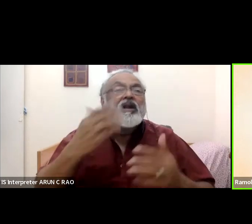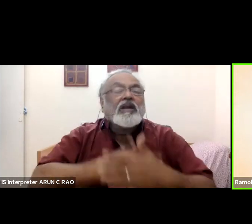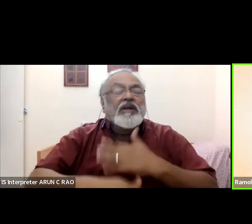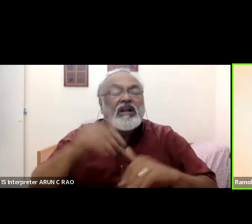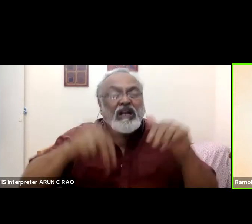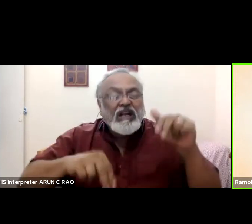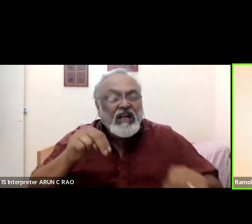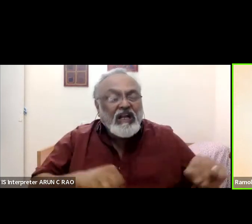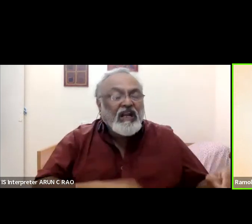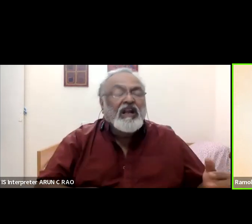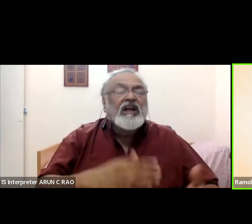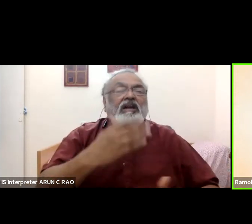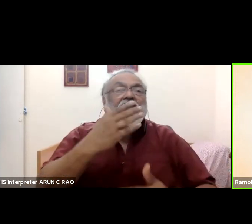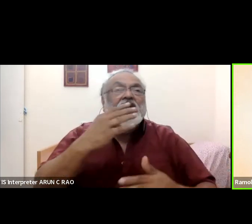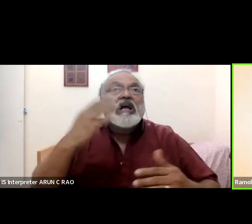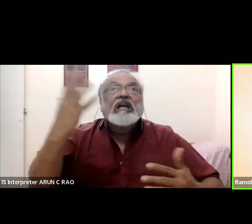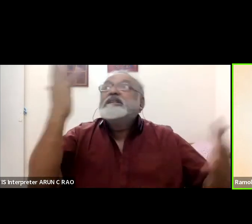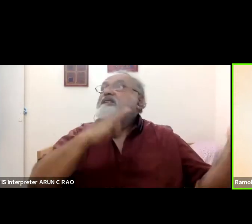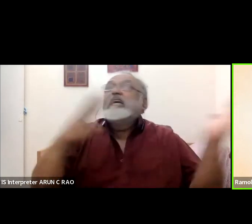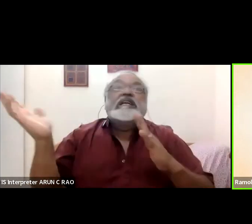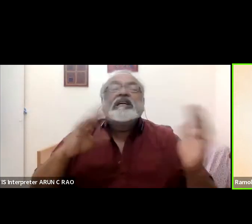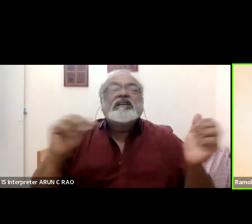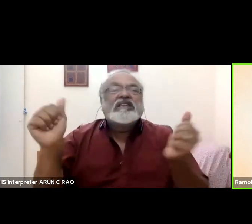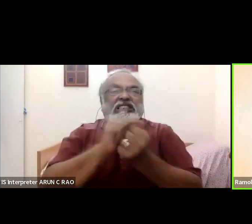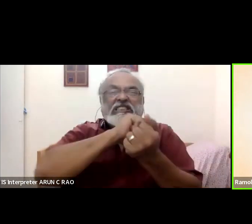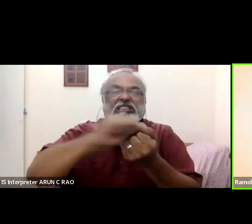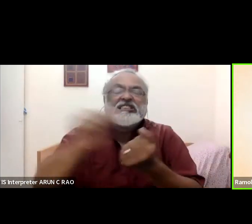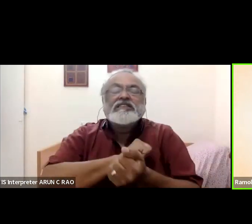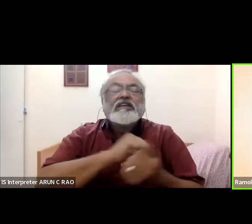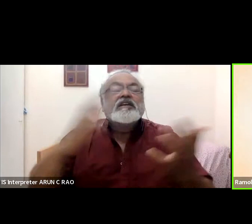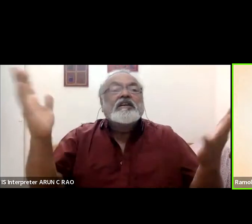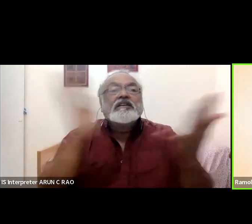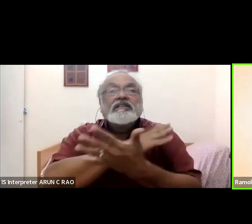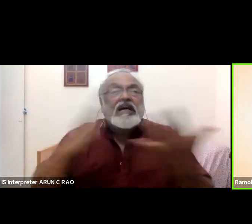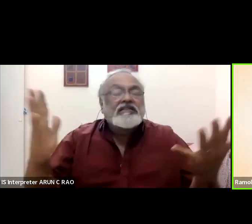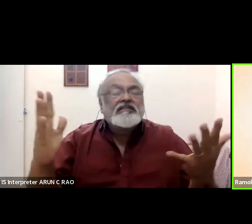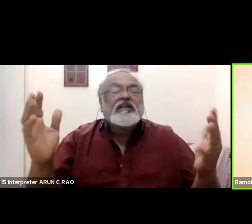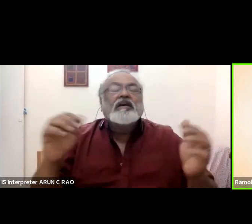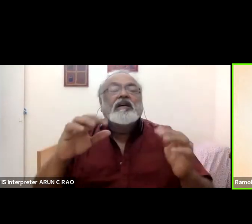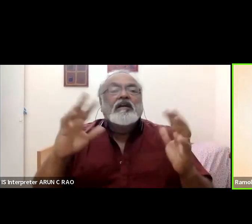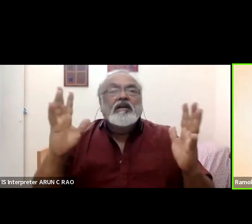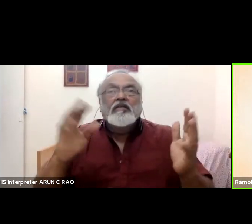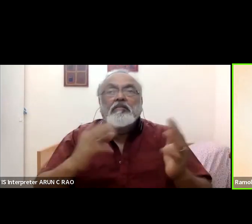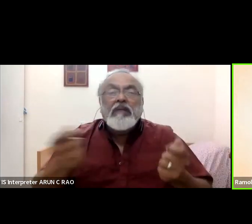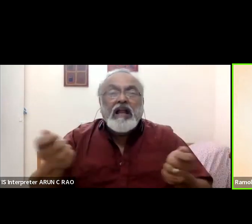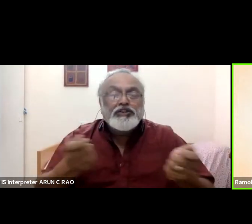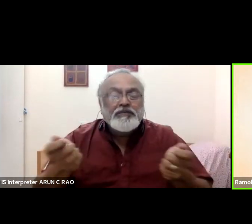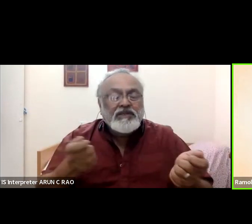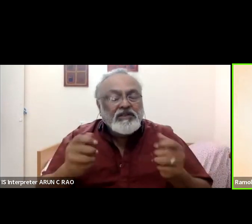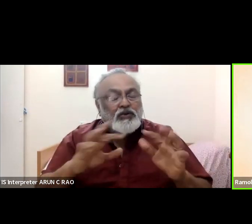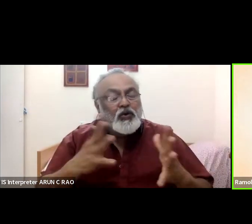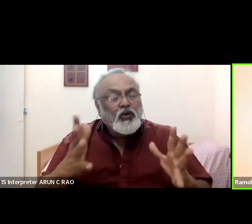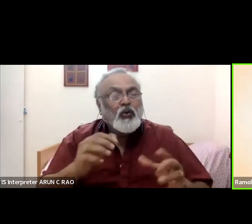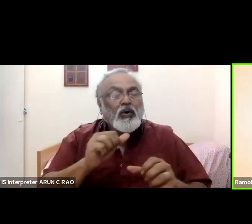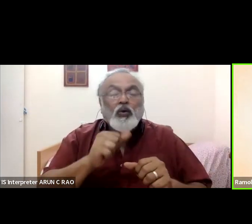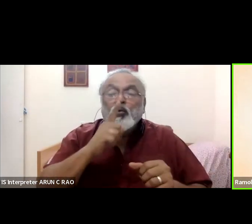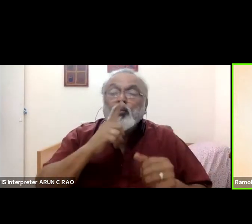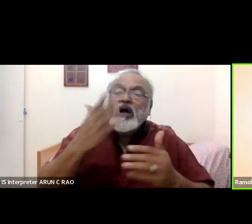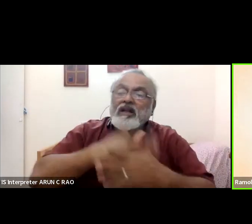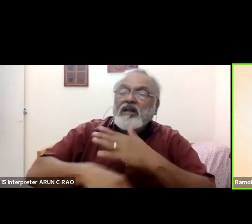management and climate resilience for communities who are marginalized. I'll stop there and thank